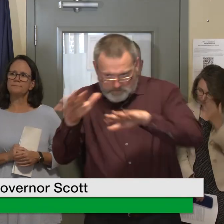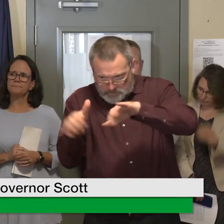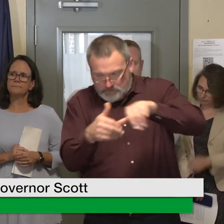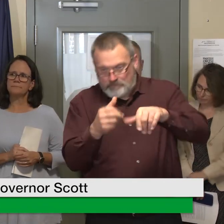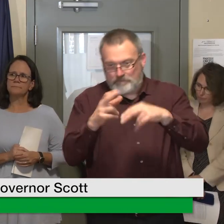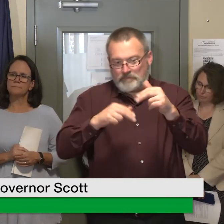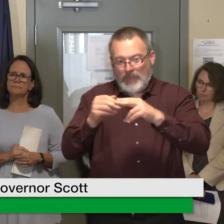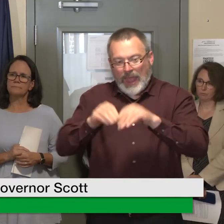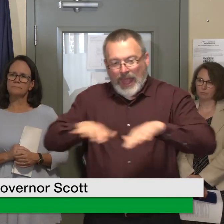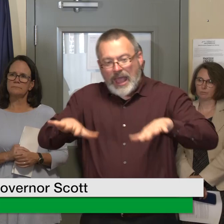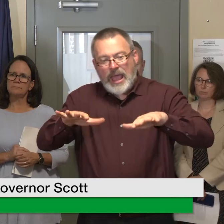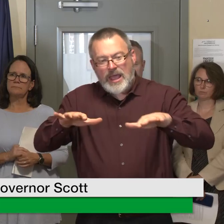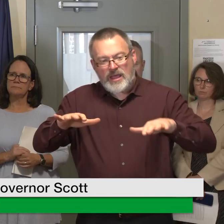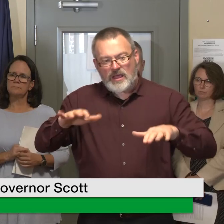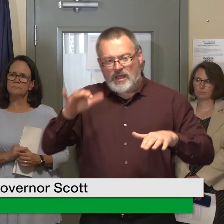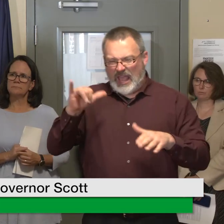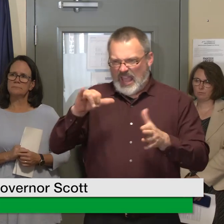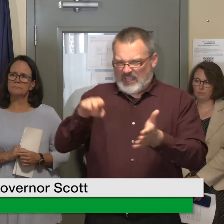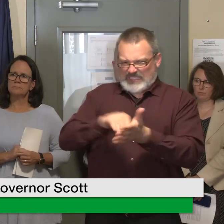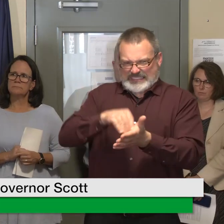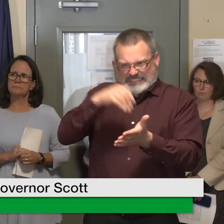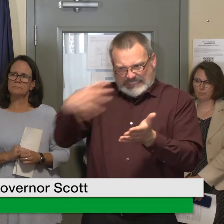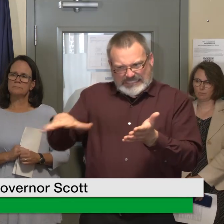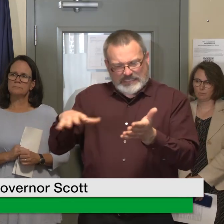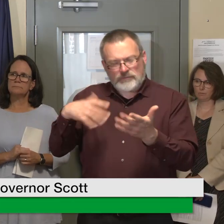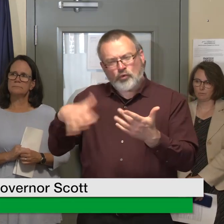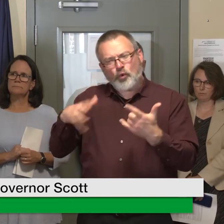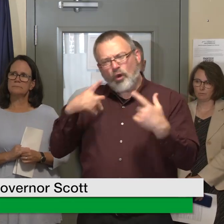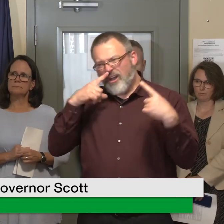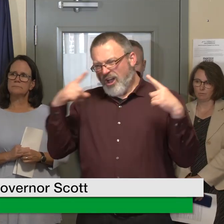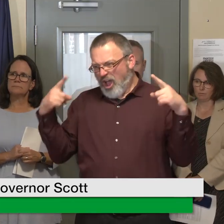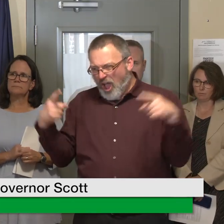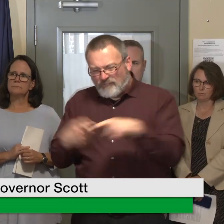and controversial. And I'm sure you're getting into that now, but I'm wondering where